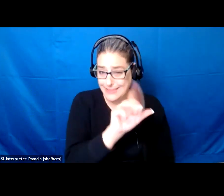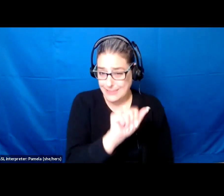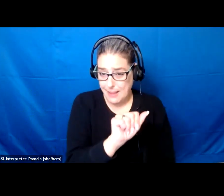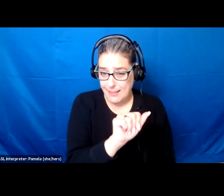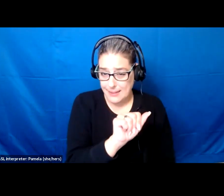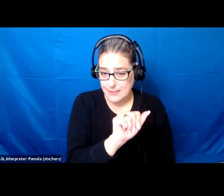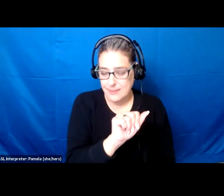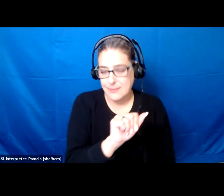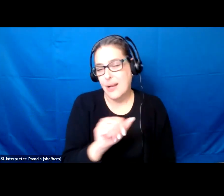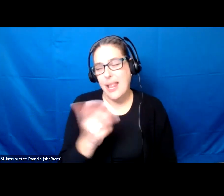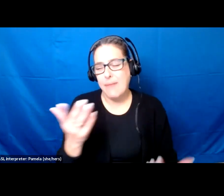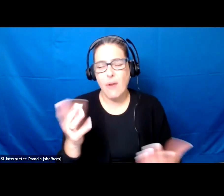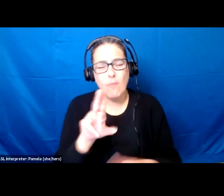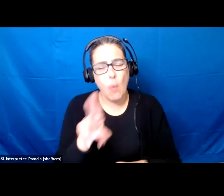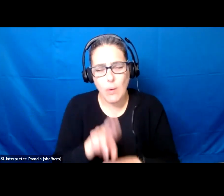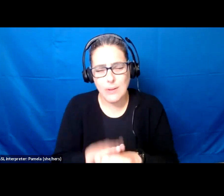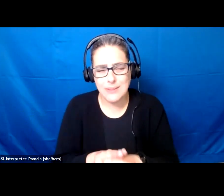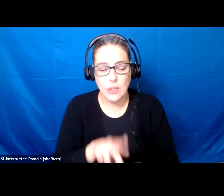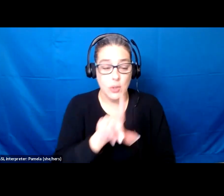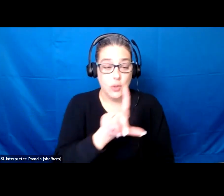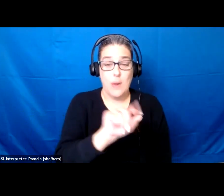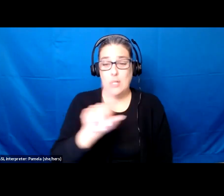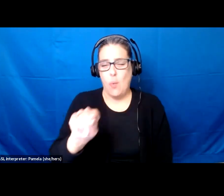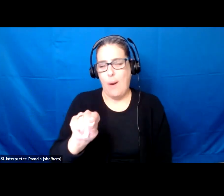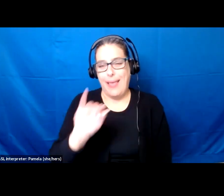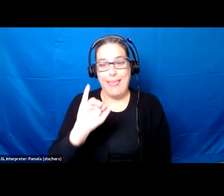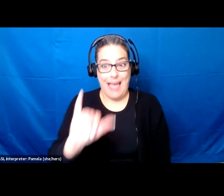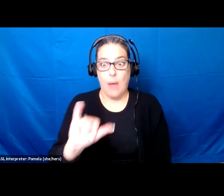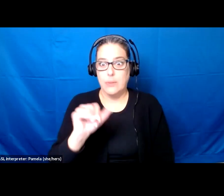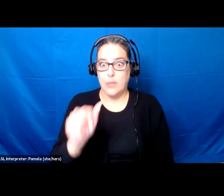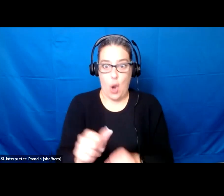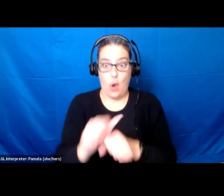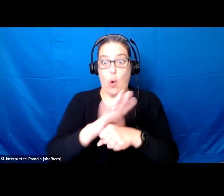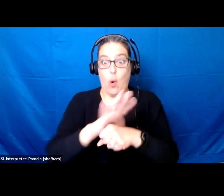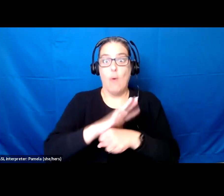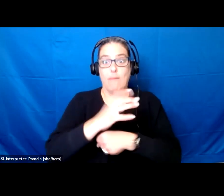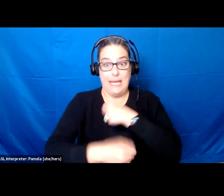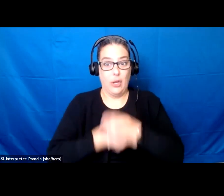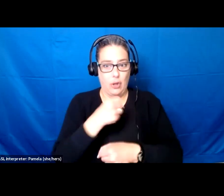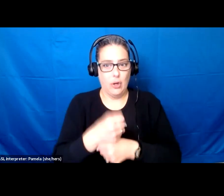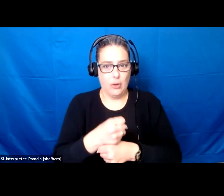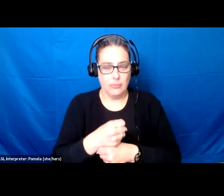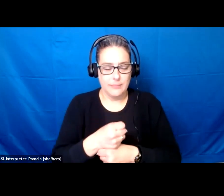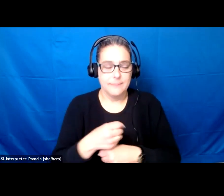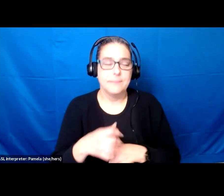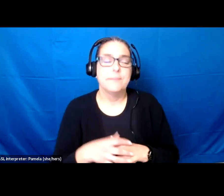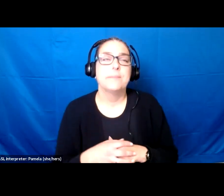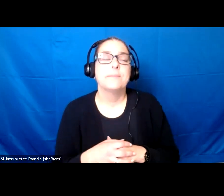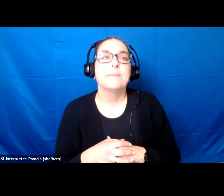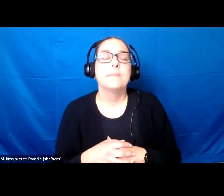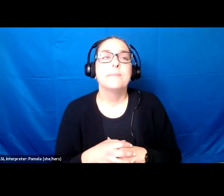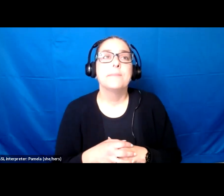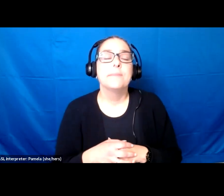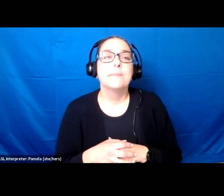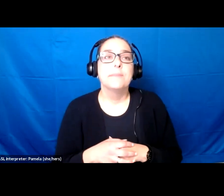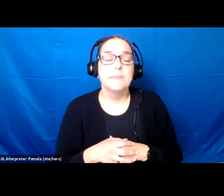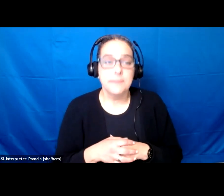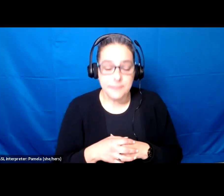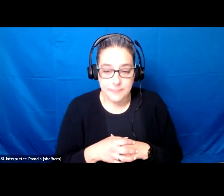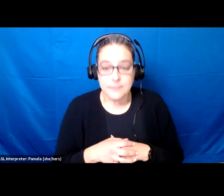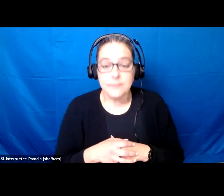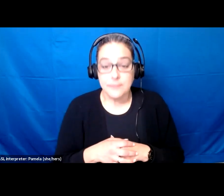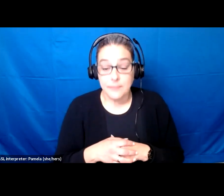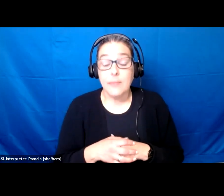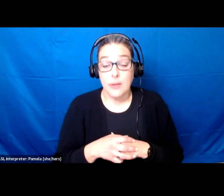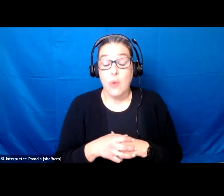our wonderful COVID year. The unemployment rates for persons